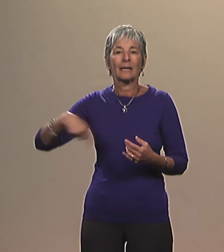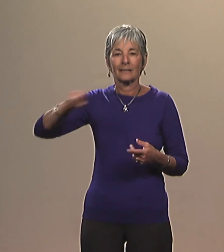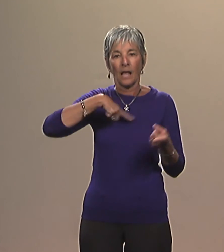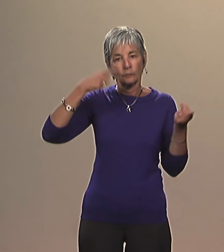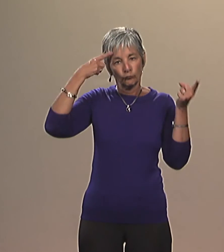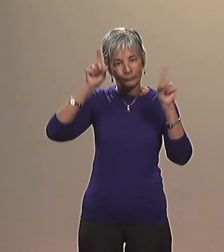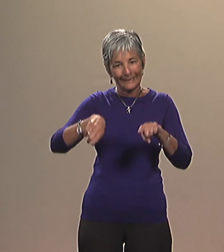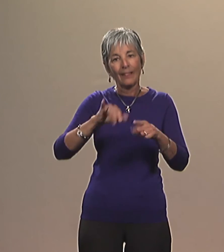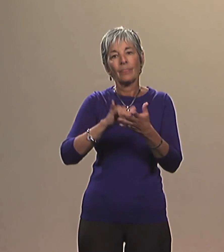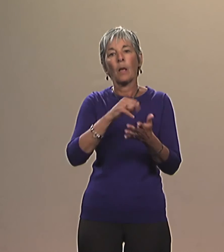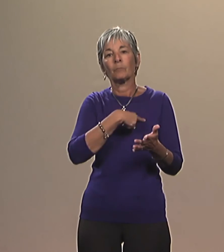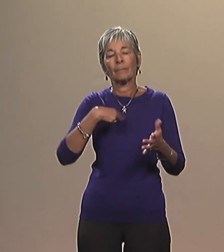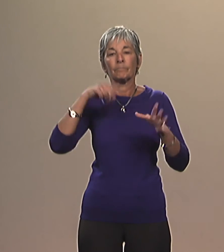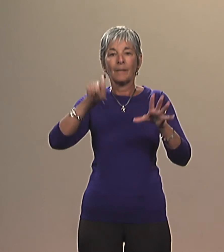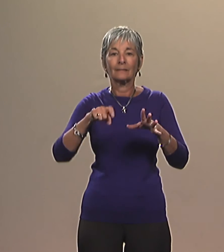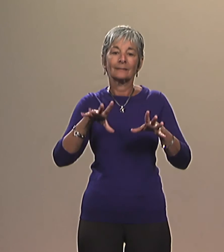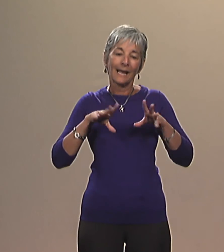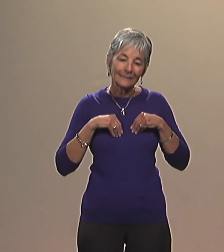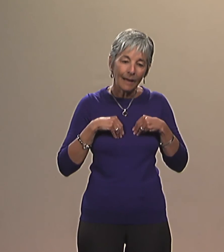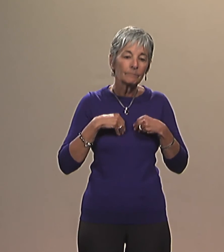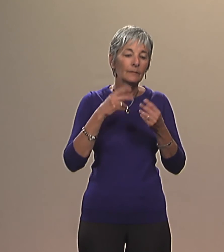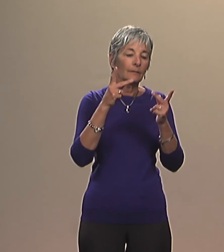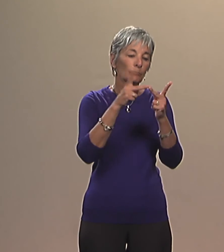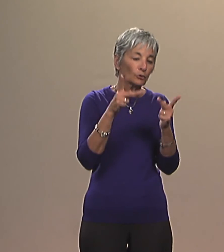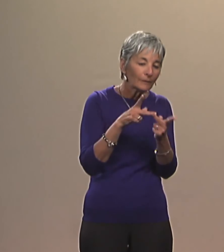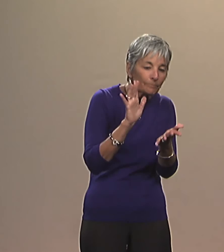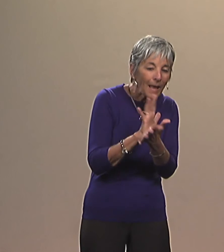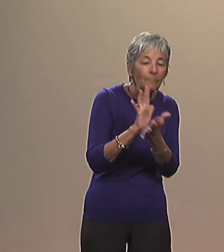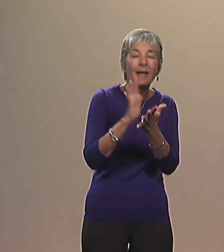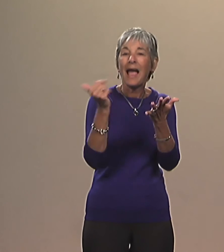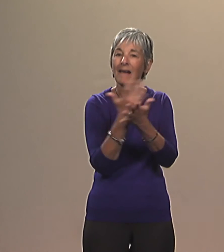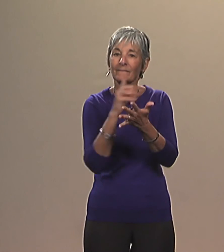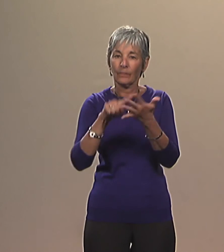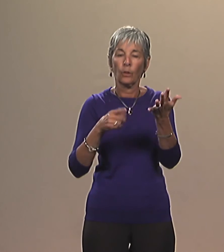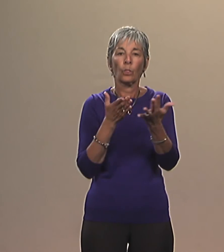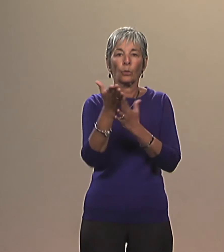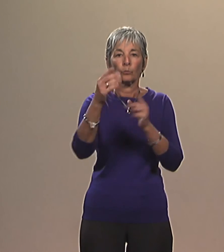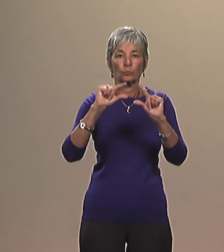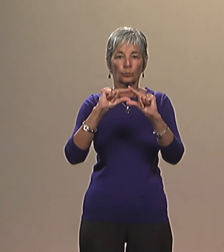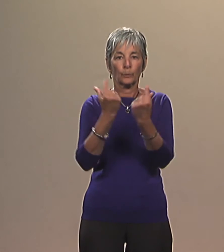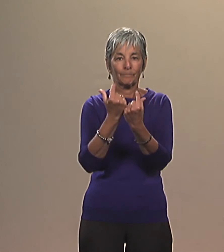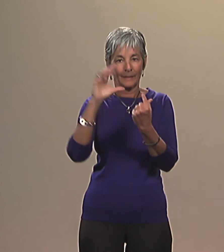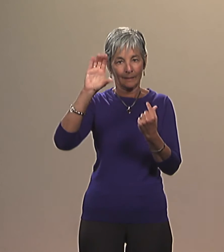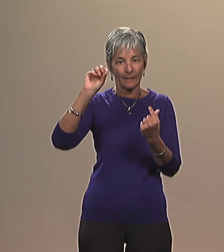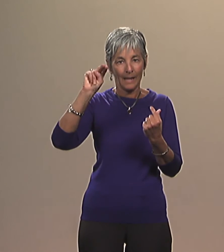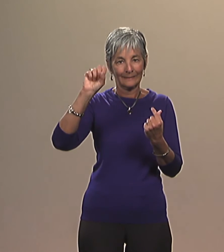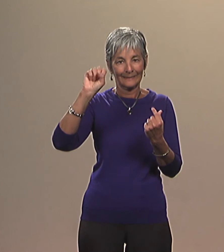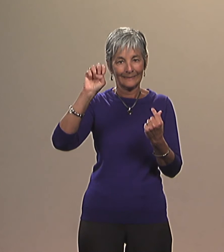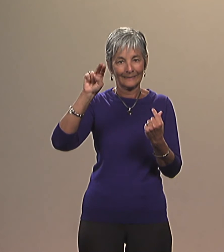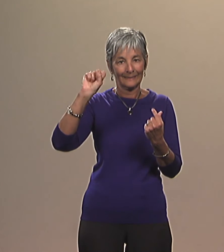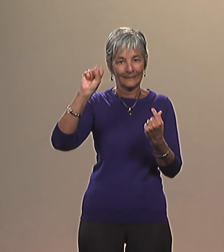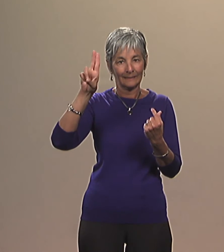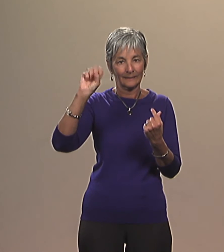We agreed that we must accept position papers and other processes all by means of group consensus, which makes it okay.